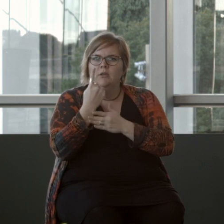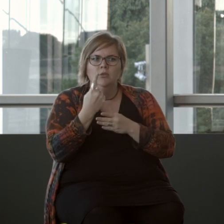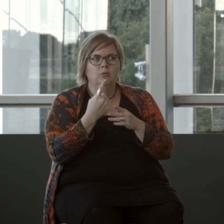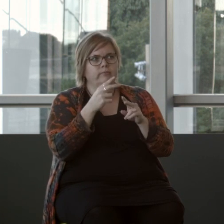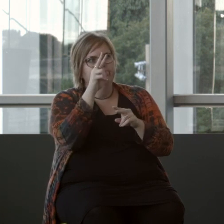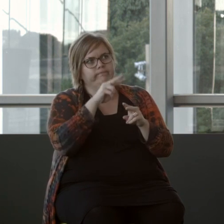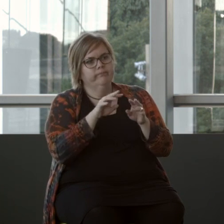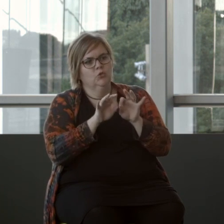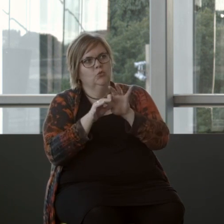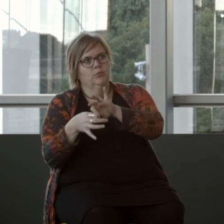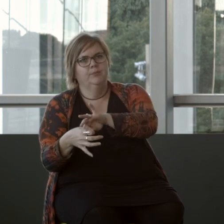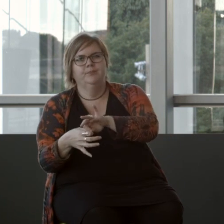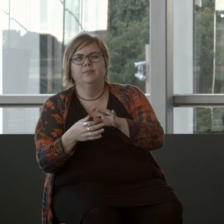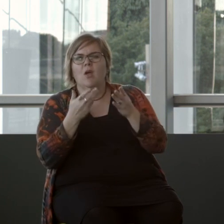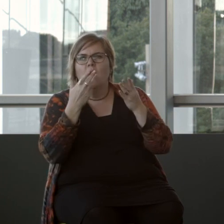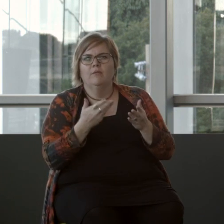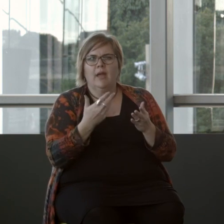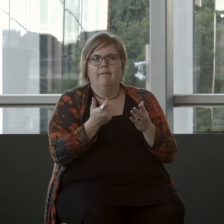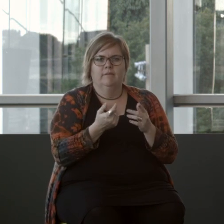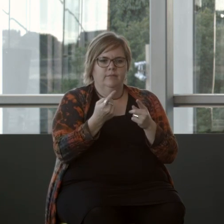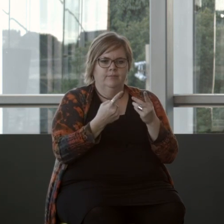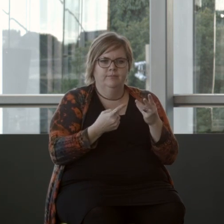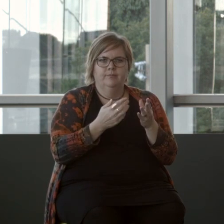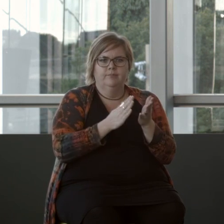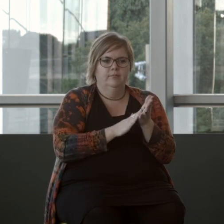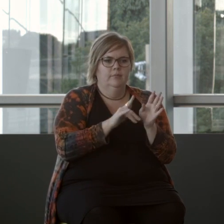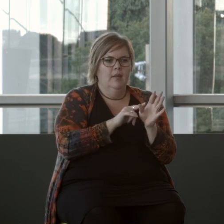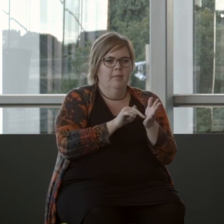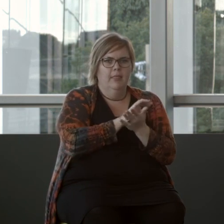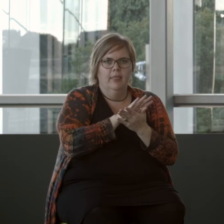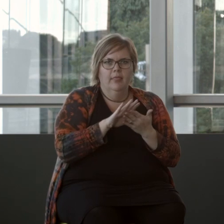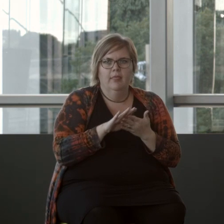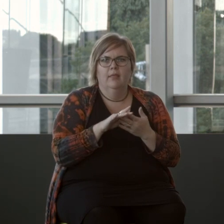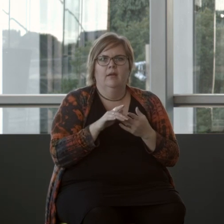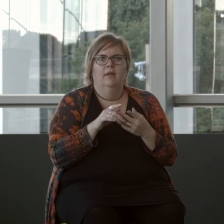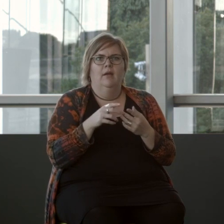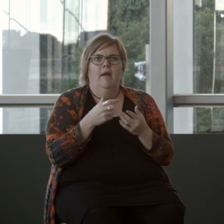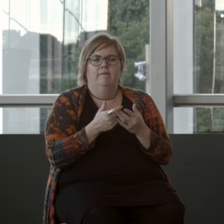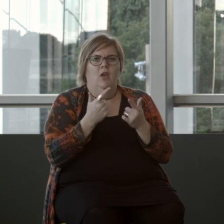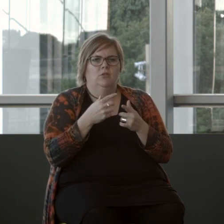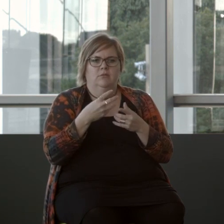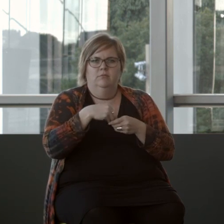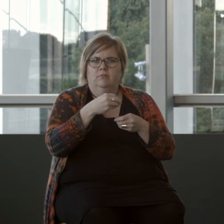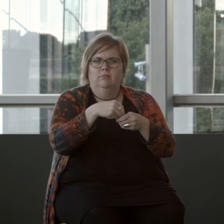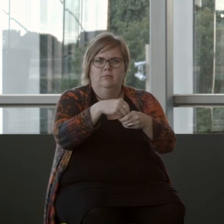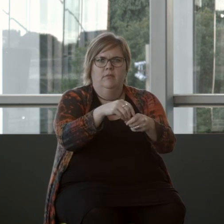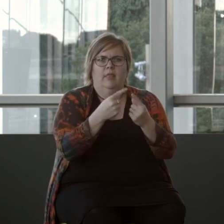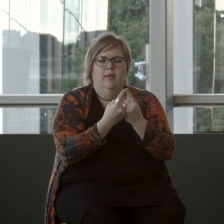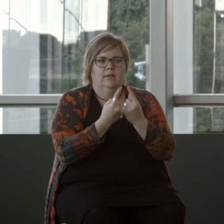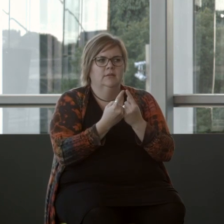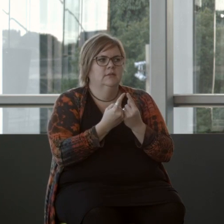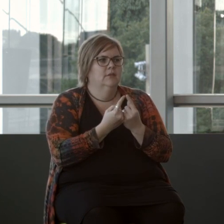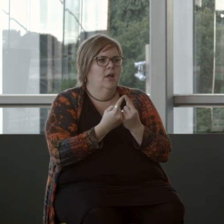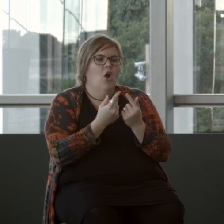that narrative, because often it will have all of that mythological reference, it'll have all of those things embedded in it. So people, and I often